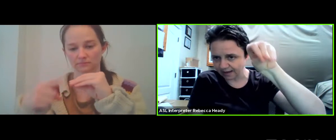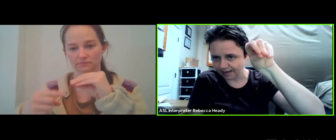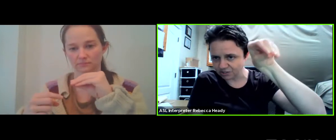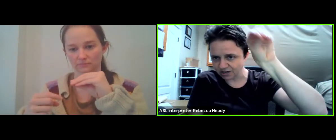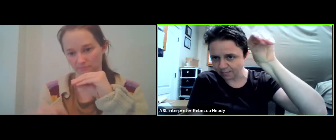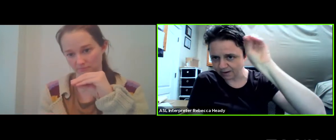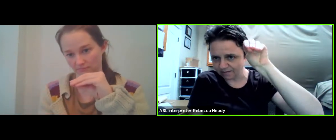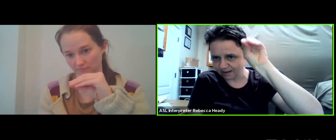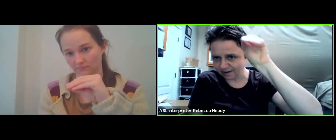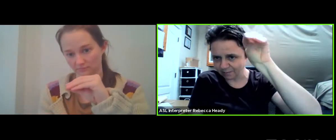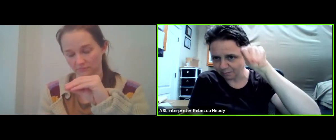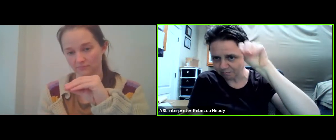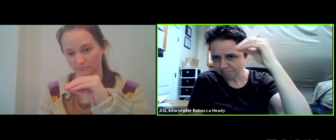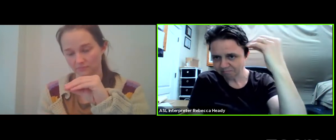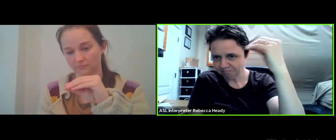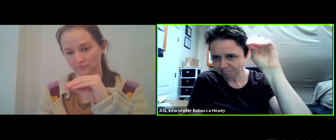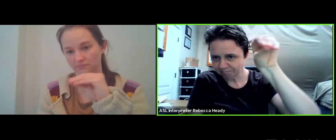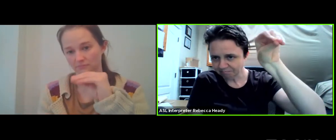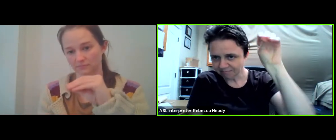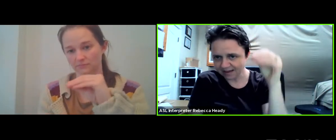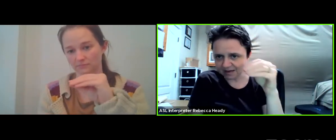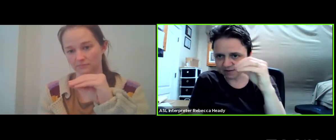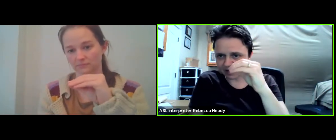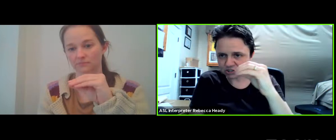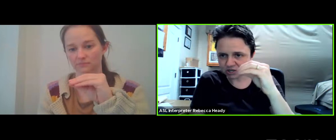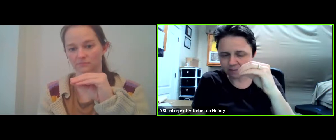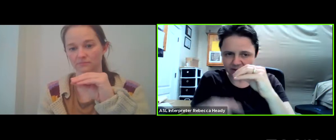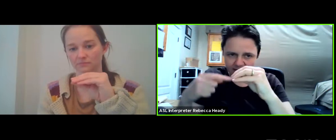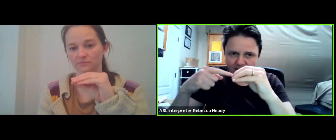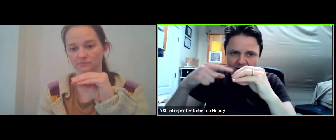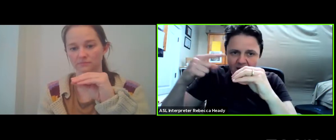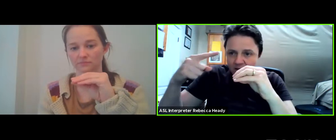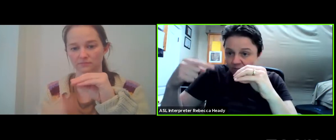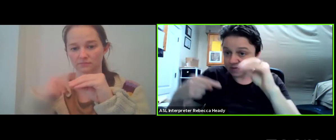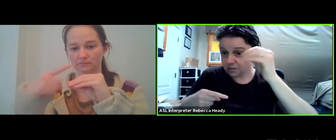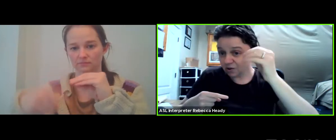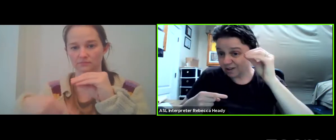is kind of like a hand shape, kind of like that kind of a hand shape.